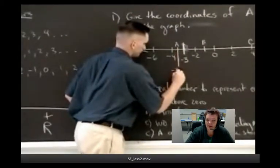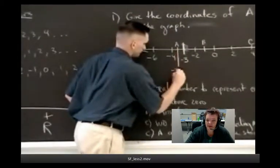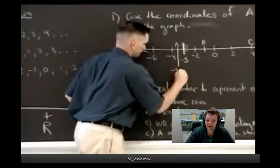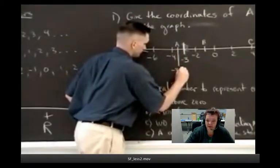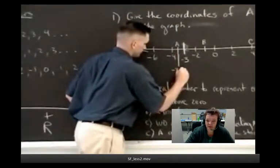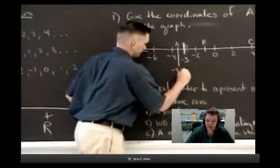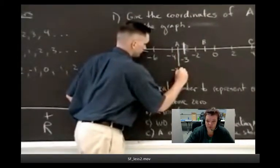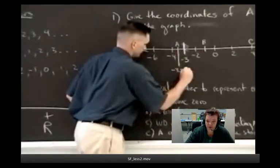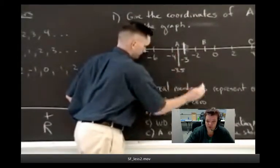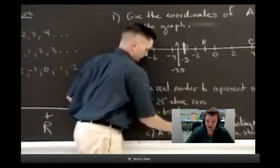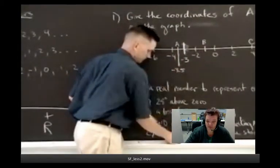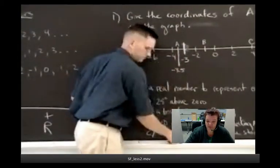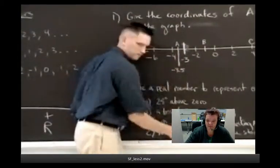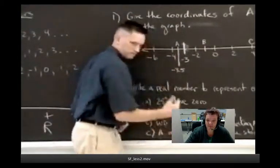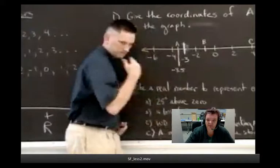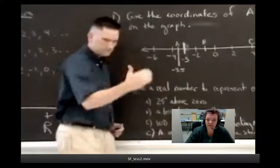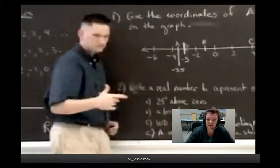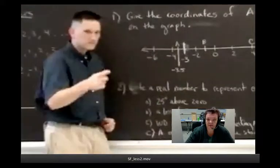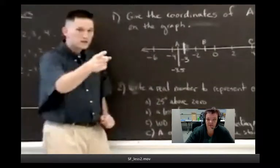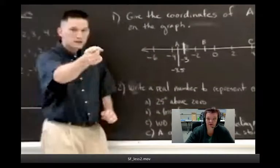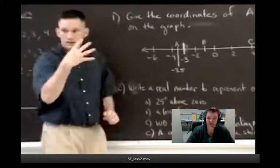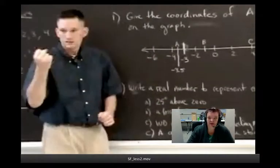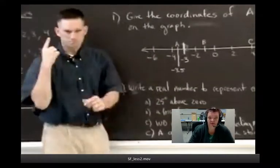is negative 3.5. Good, thank you.